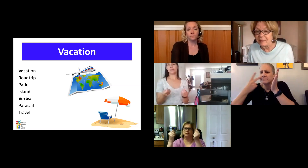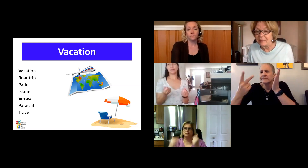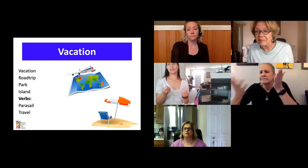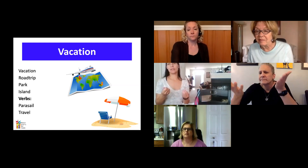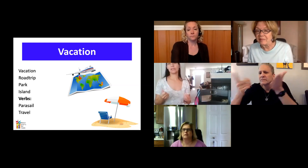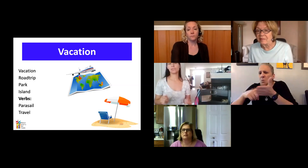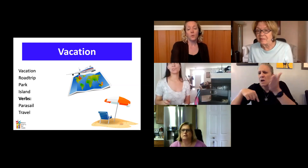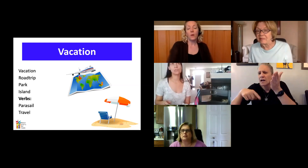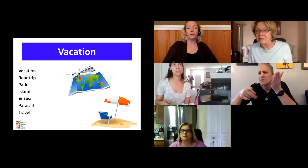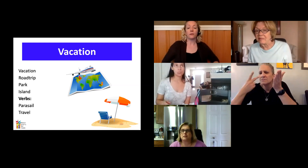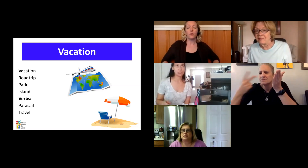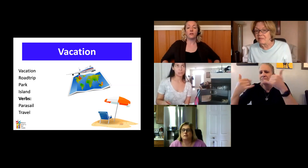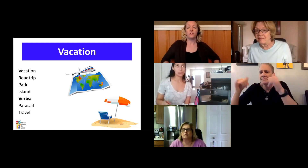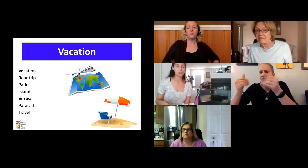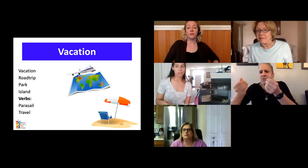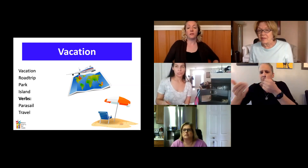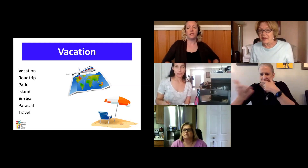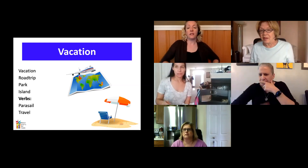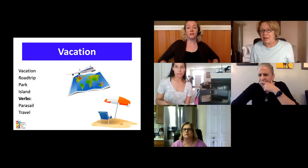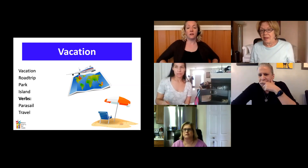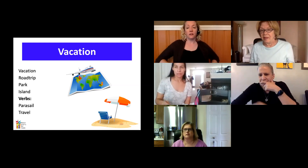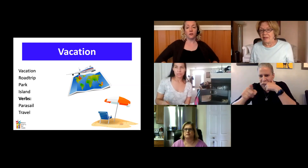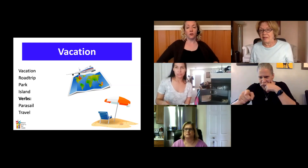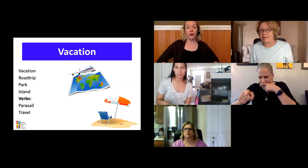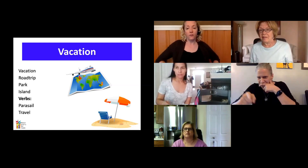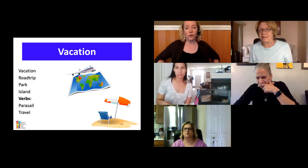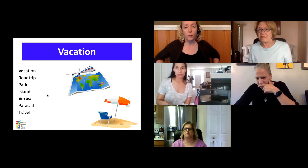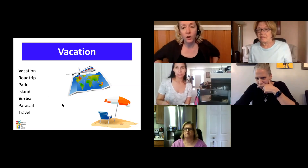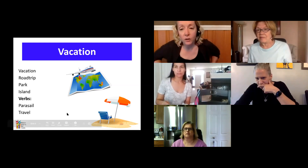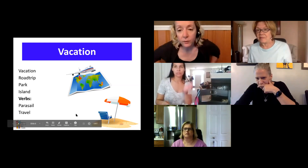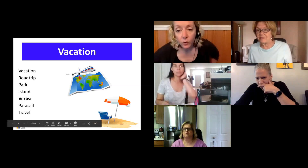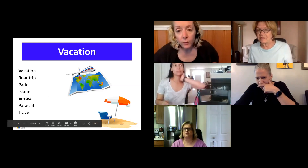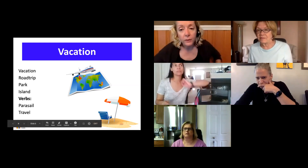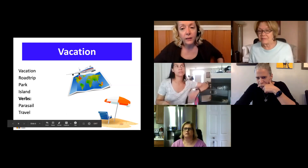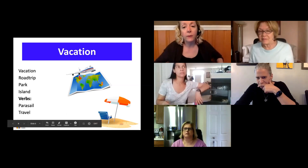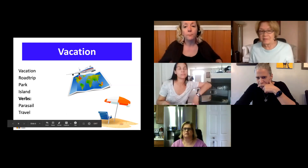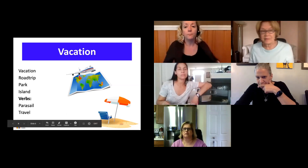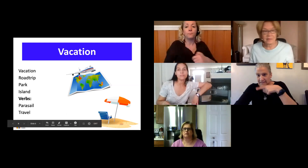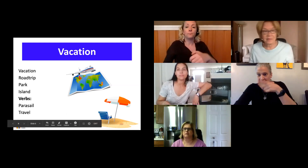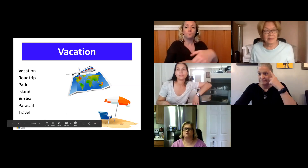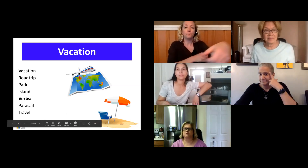What else? What else do you typically see at your average park or at a playground?